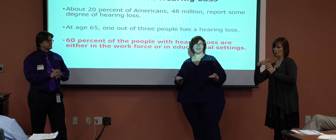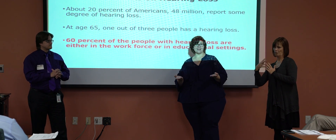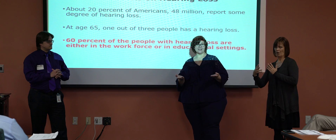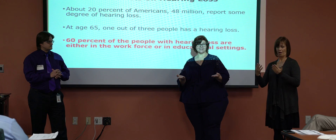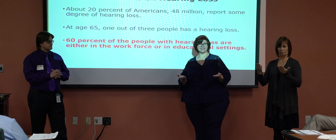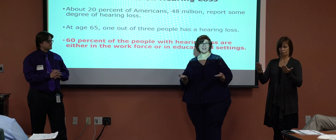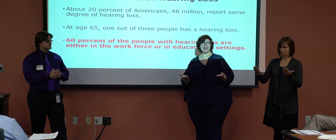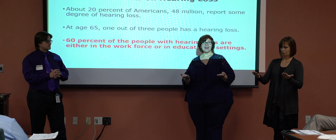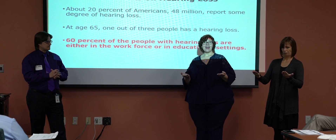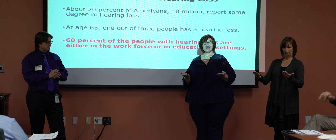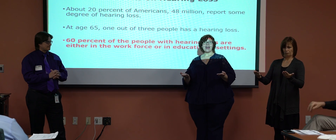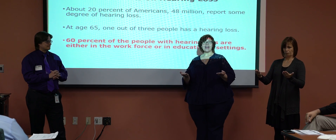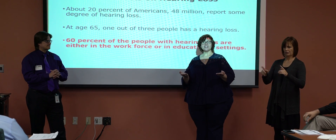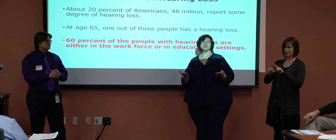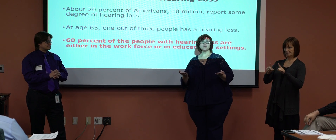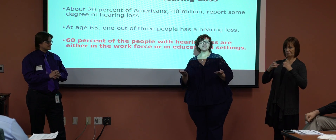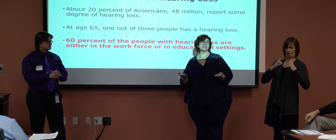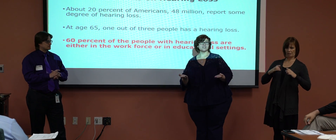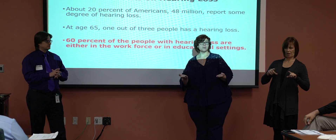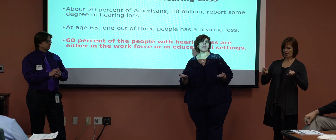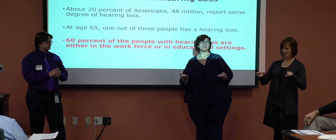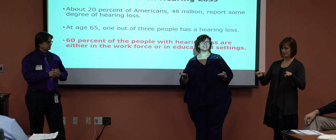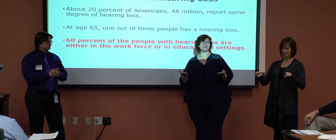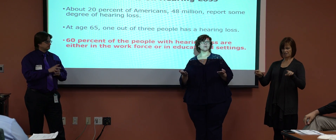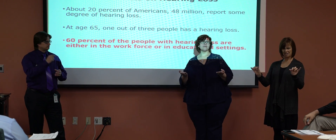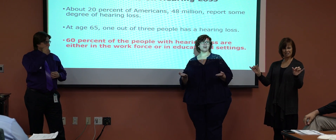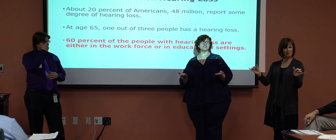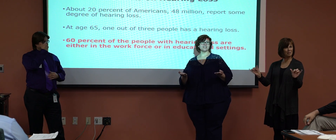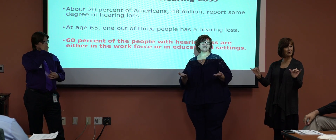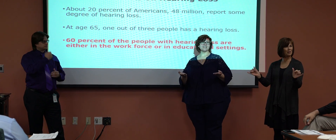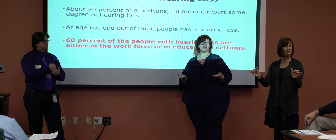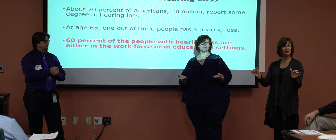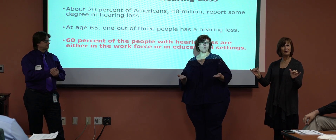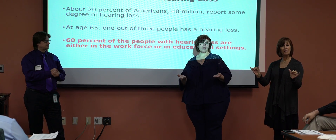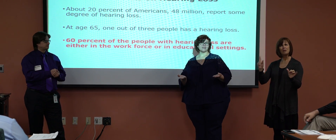separate clients, and you would expect they would